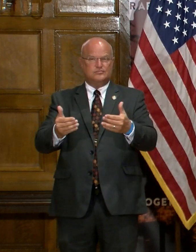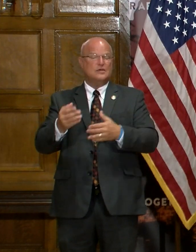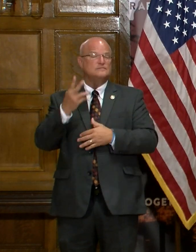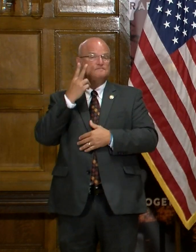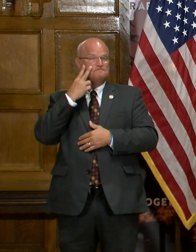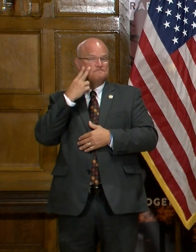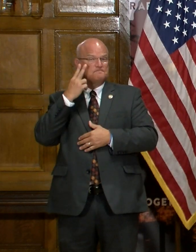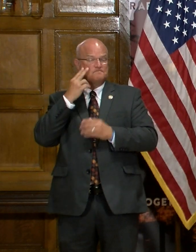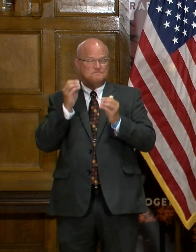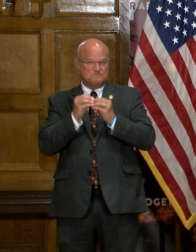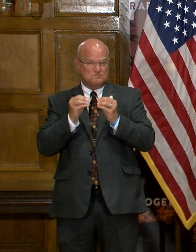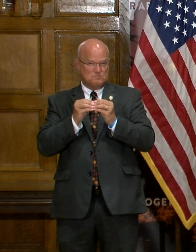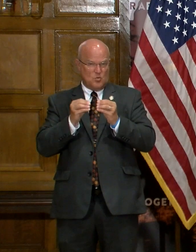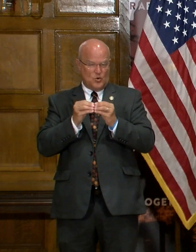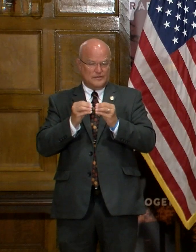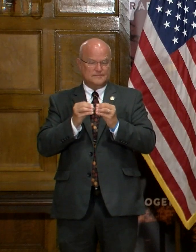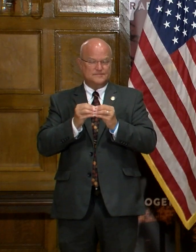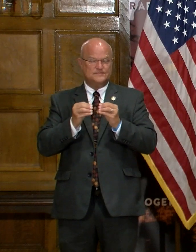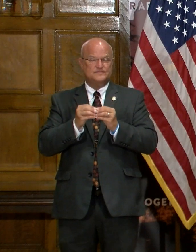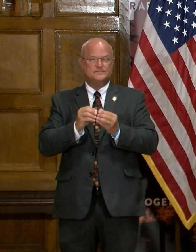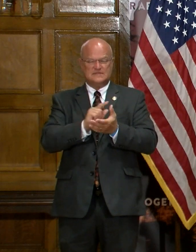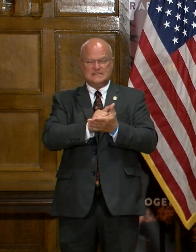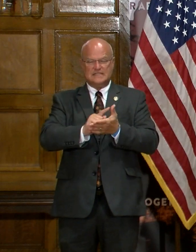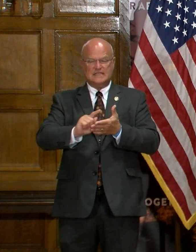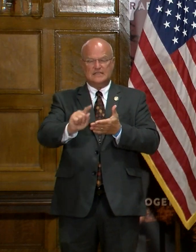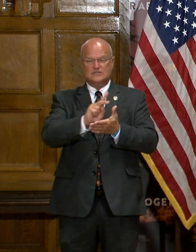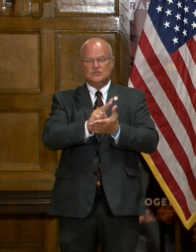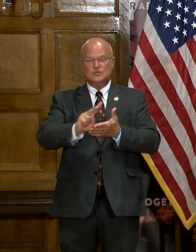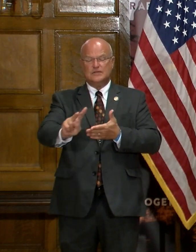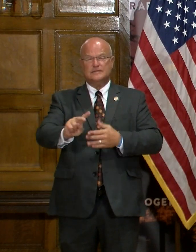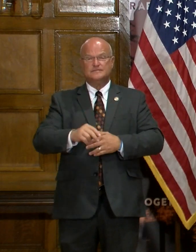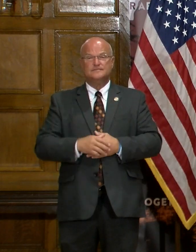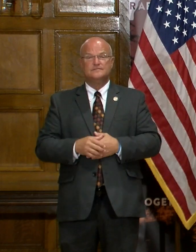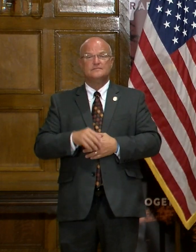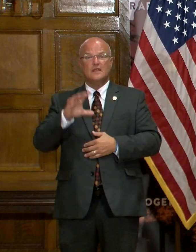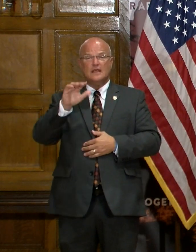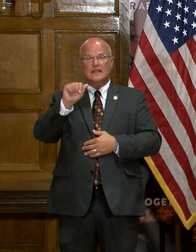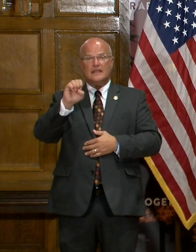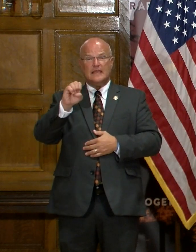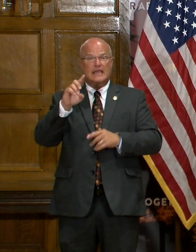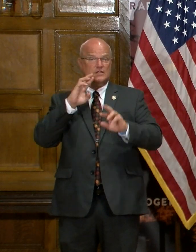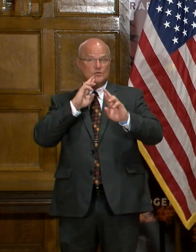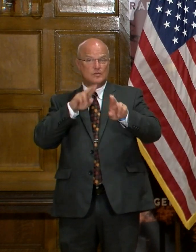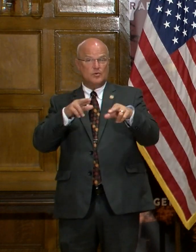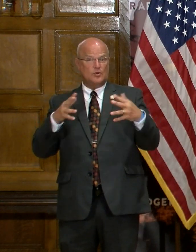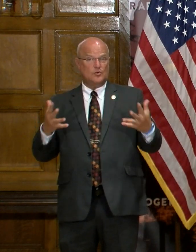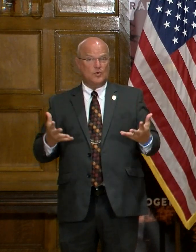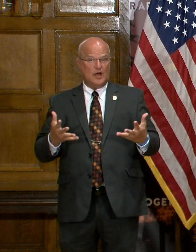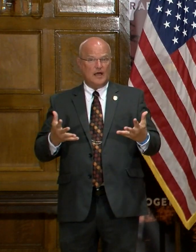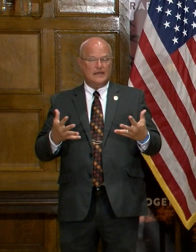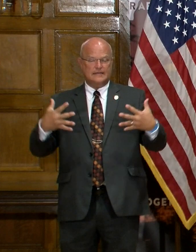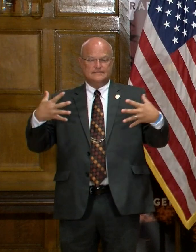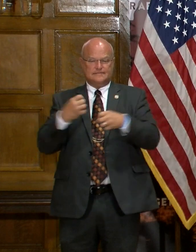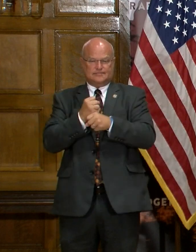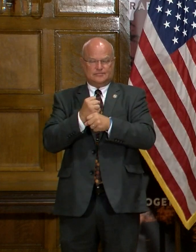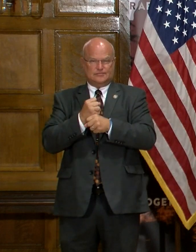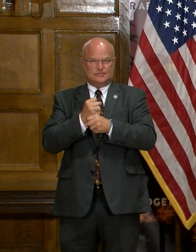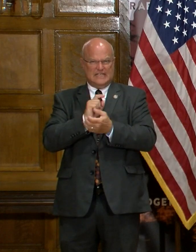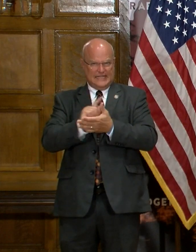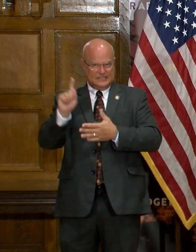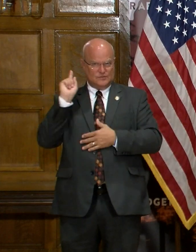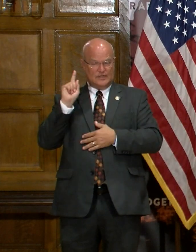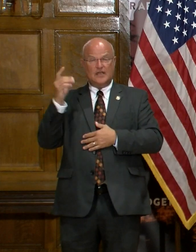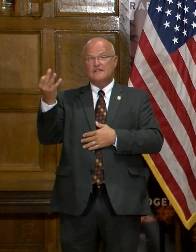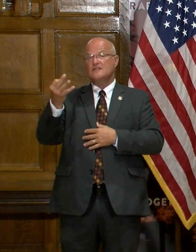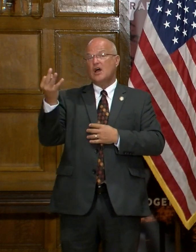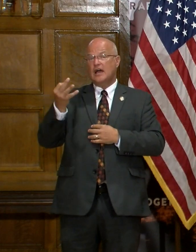tell a little bit more as the week progresses. When it comes to our case report, let me just recap where we were last